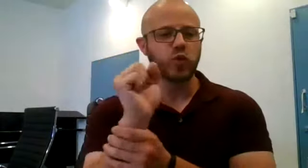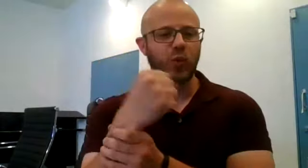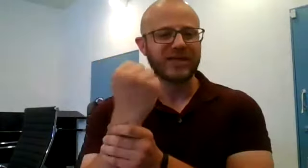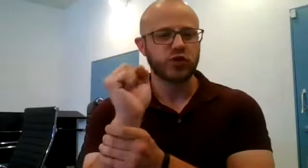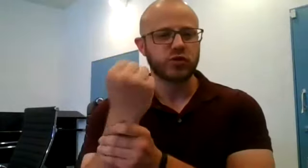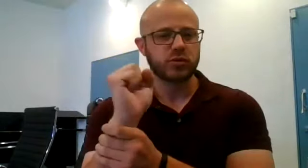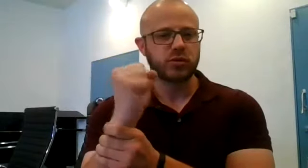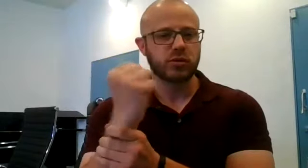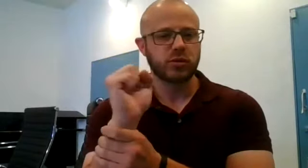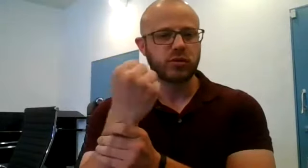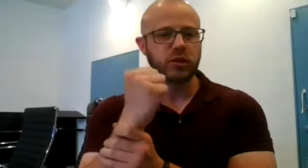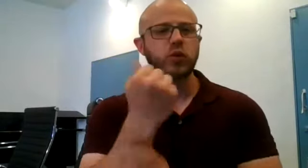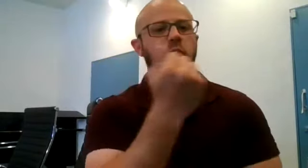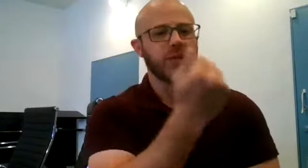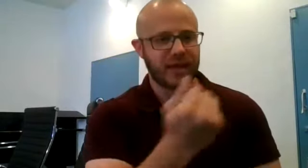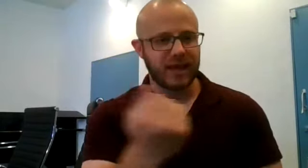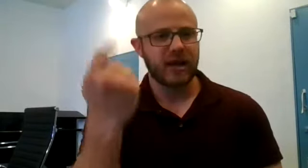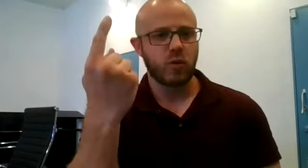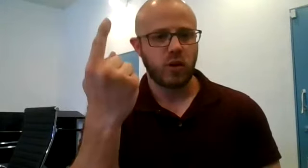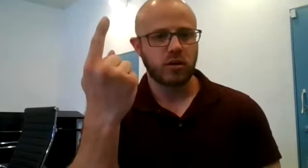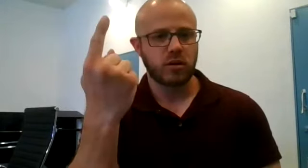You don't have to twist too much. Anyone,